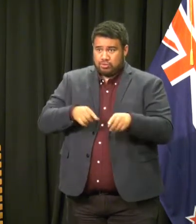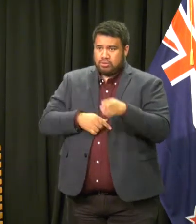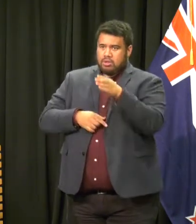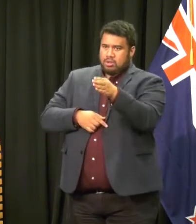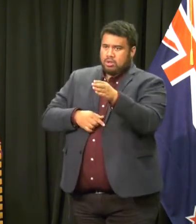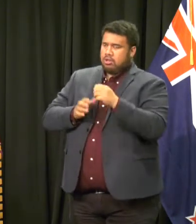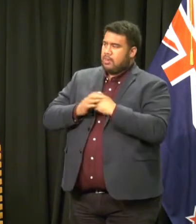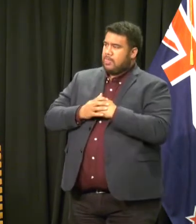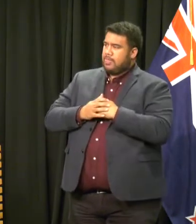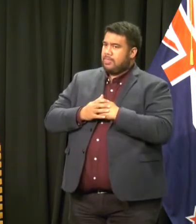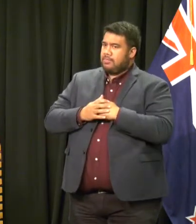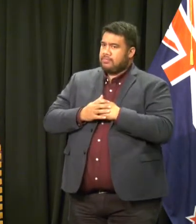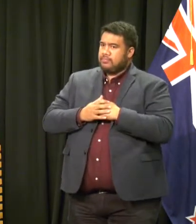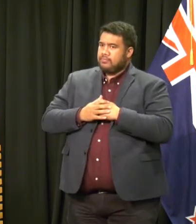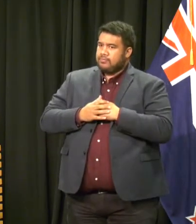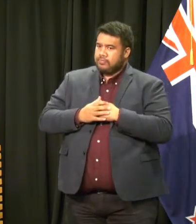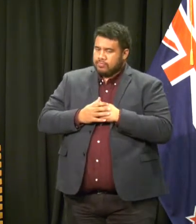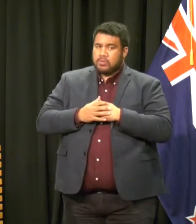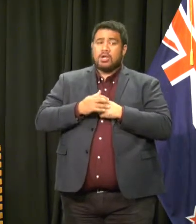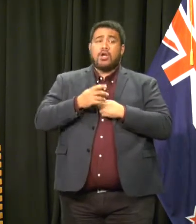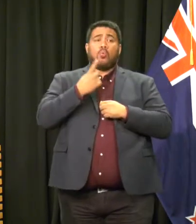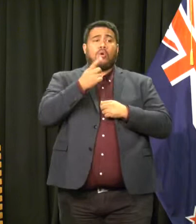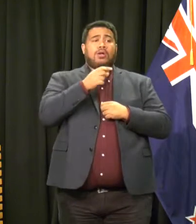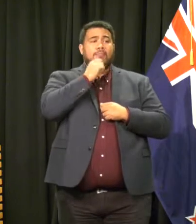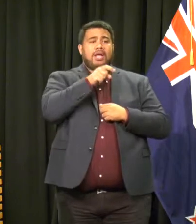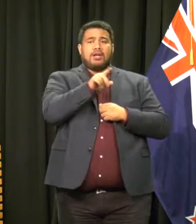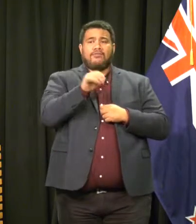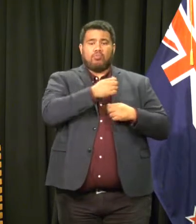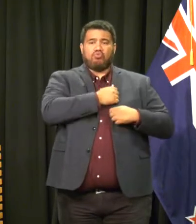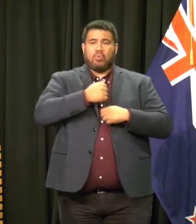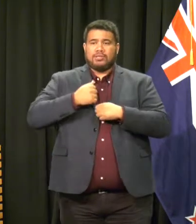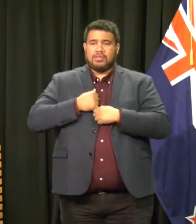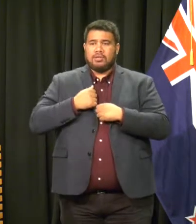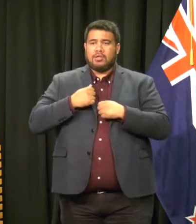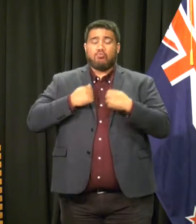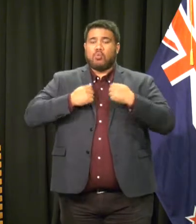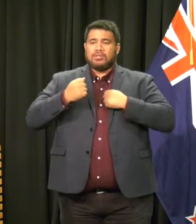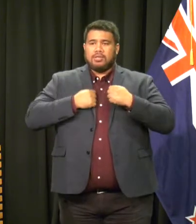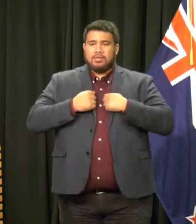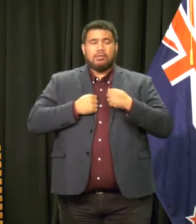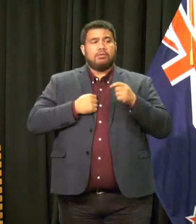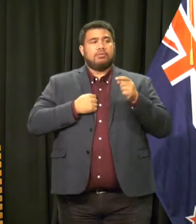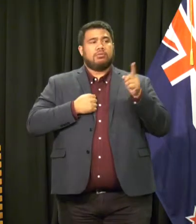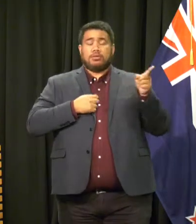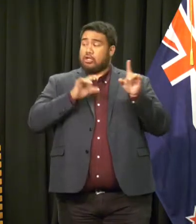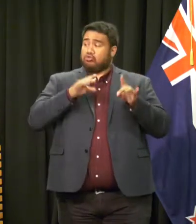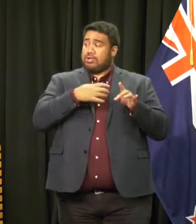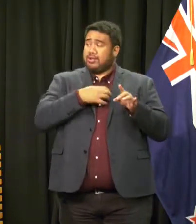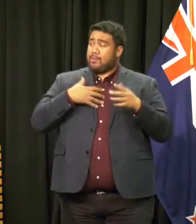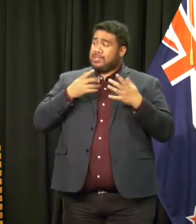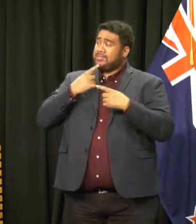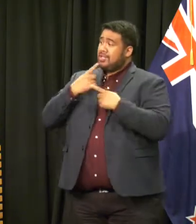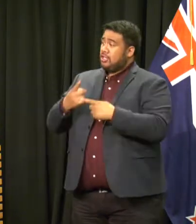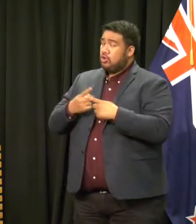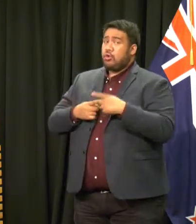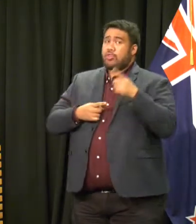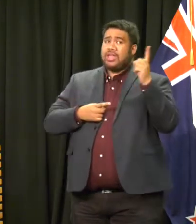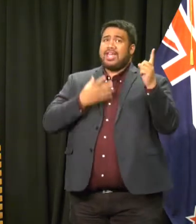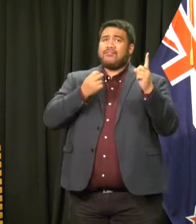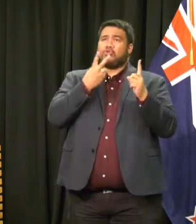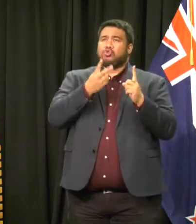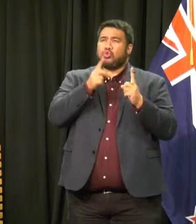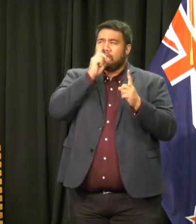Resettled 2 Rwandan man suspected of killing 8 tourists. Sorry, do you want to start that Did the again? Australian government inform you when it resettled